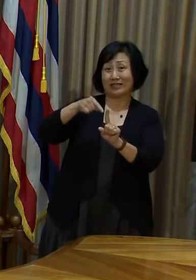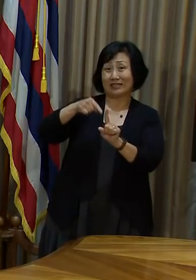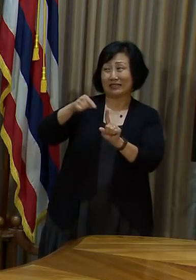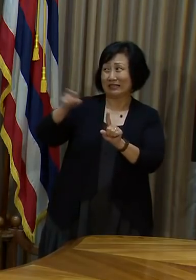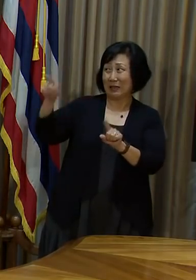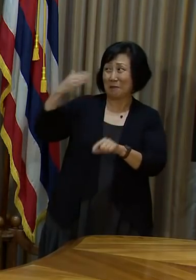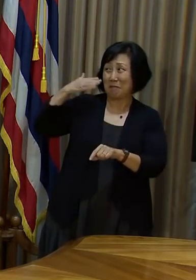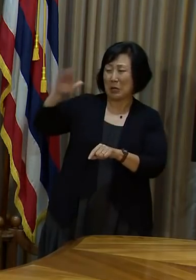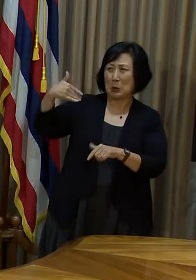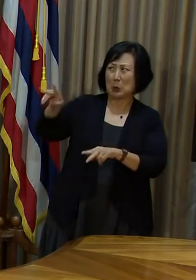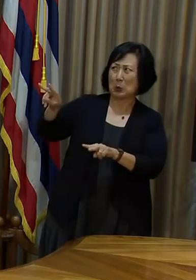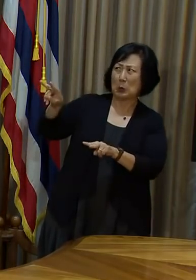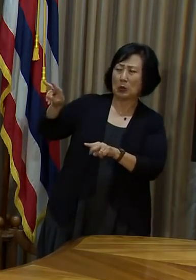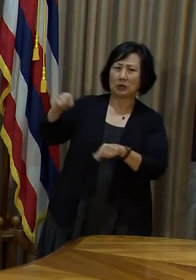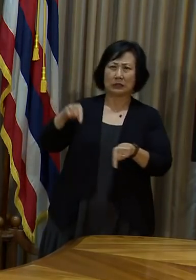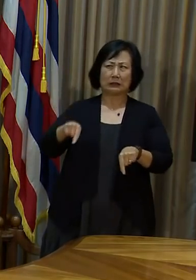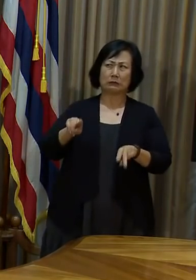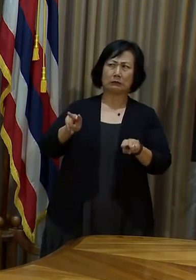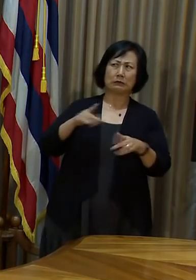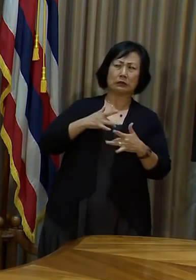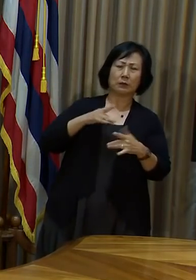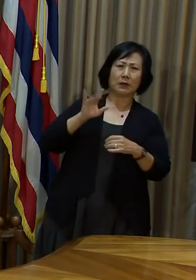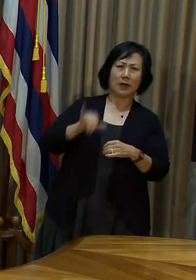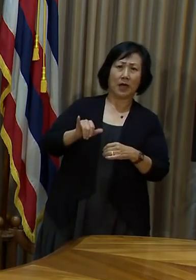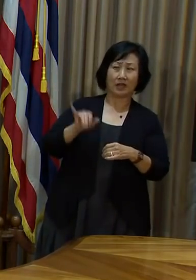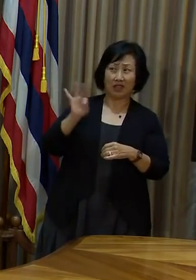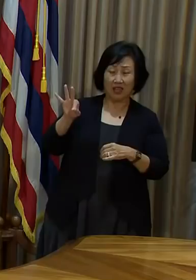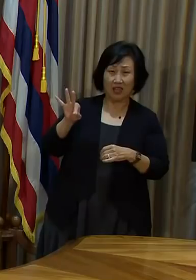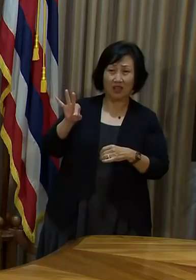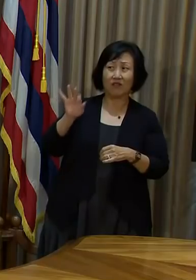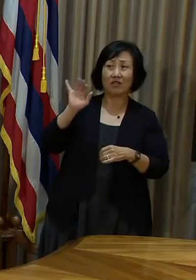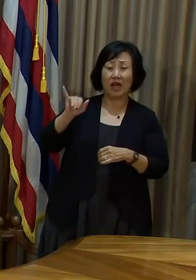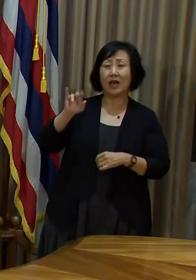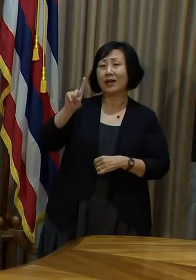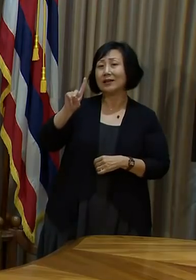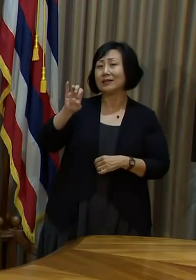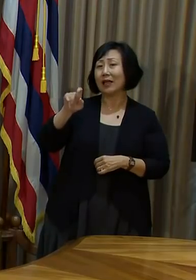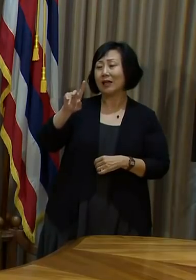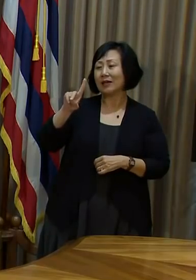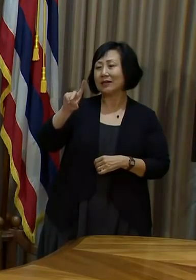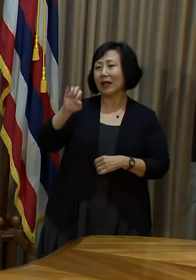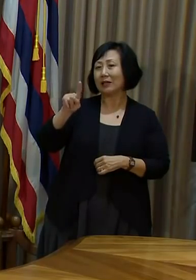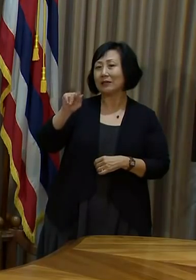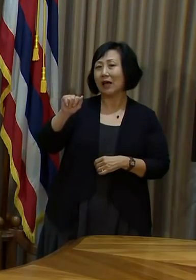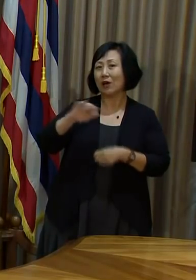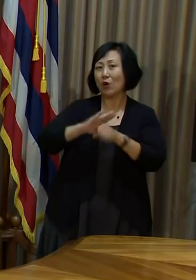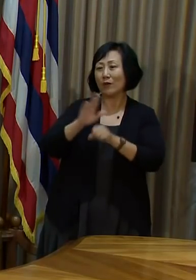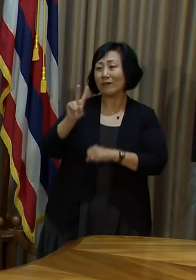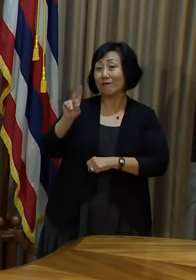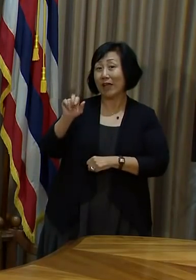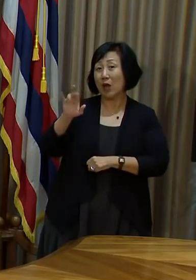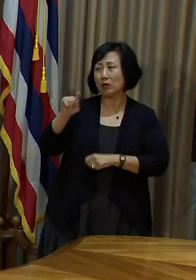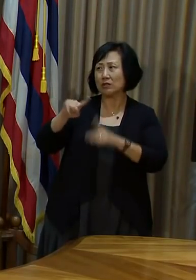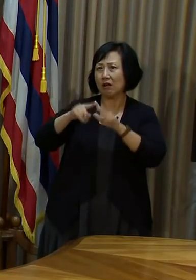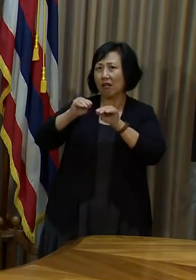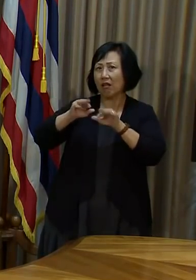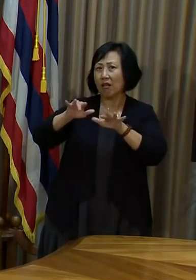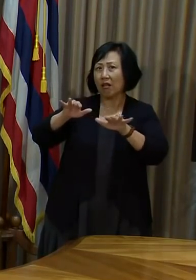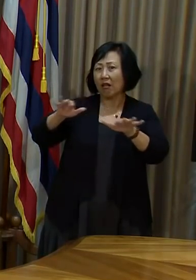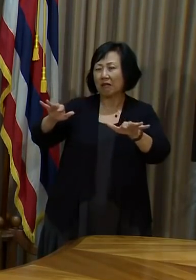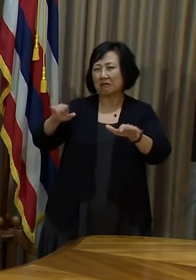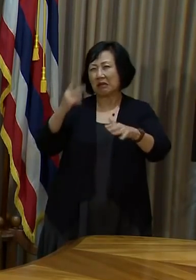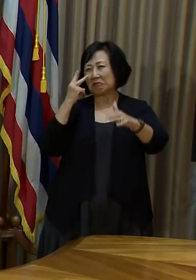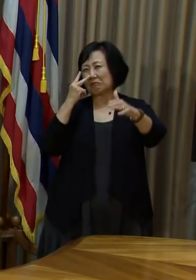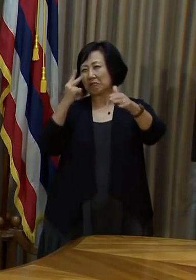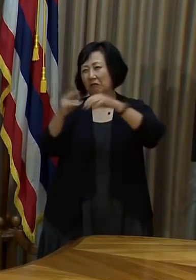mainland as well as over here, and if that continues to spread as expected in the